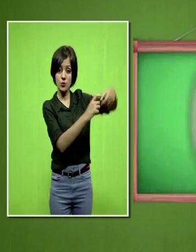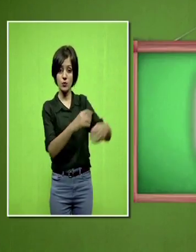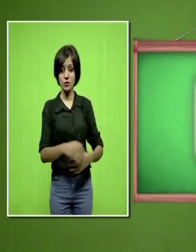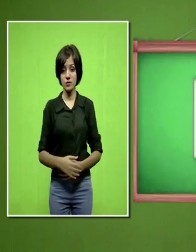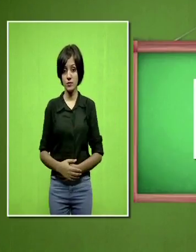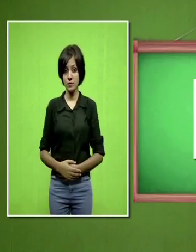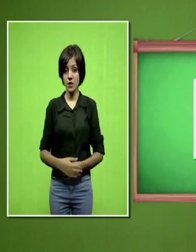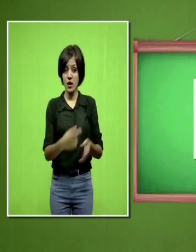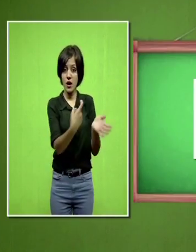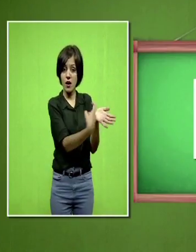R,